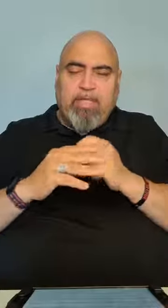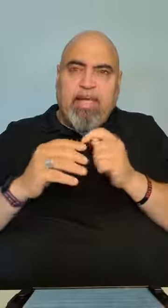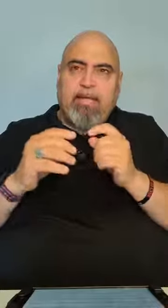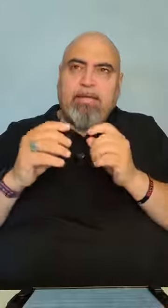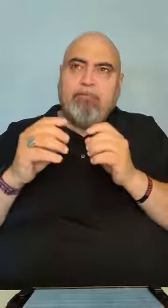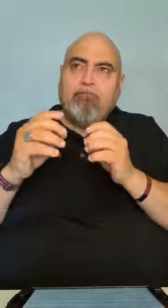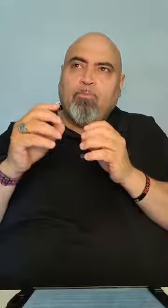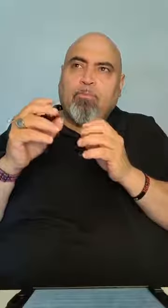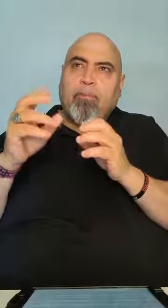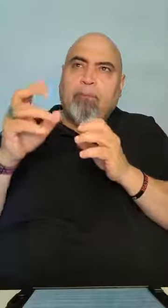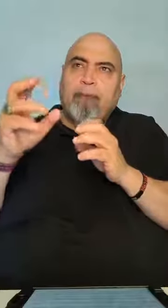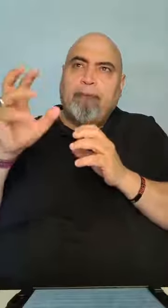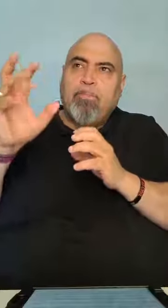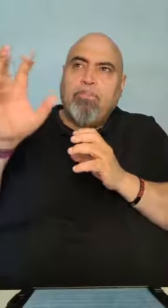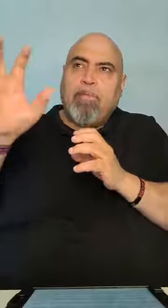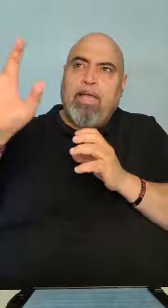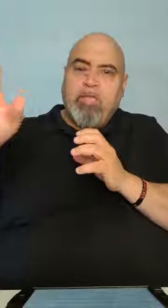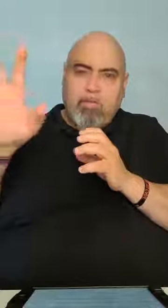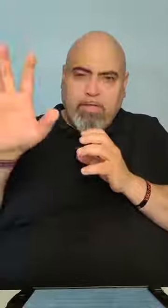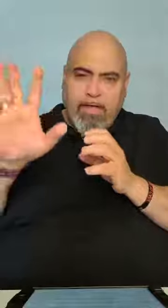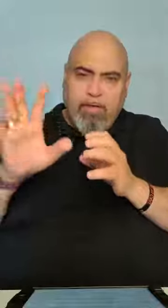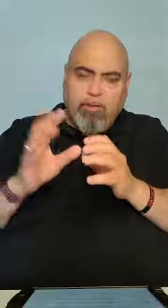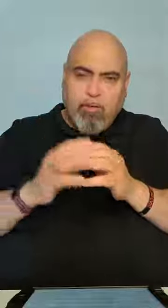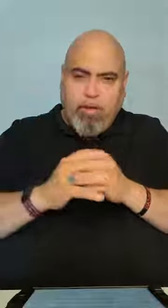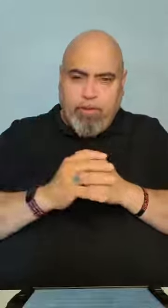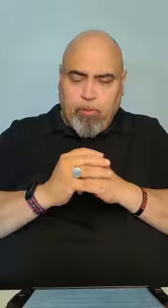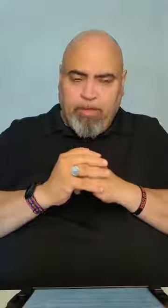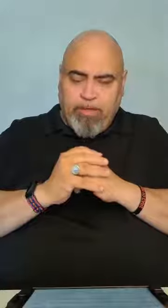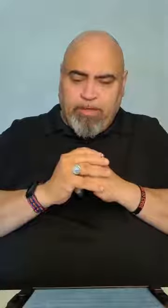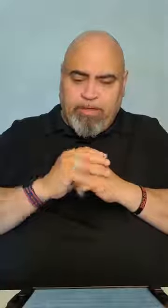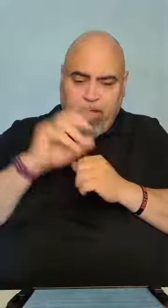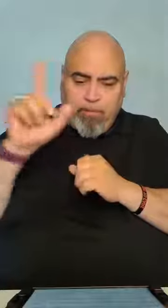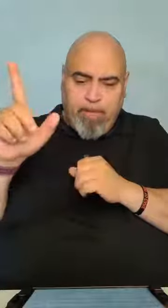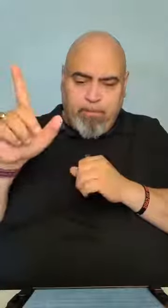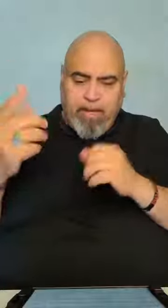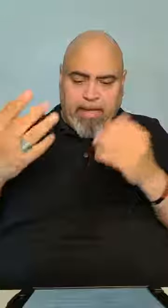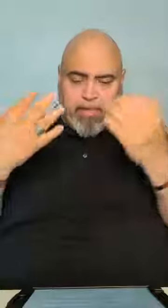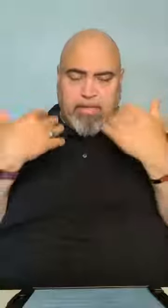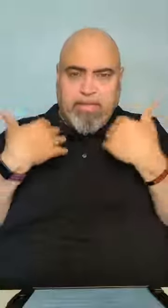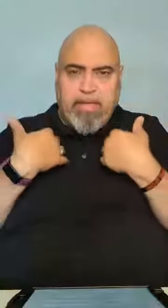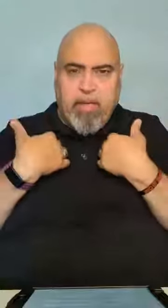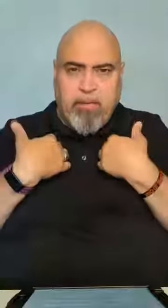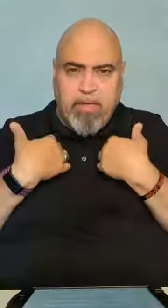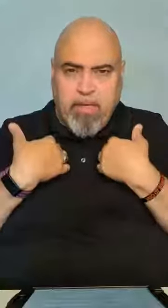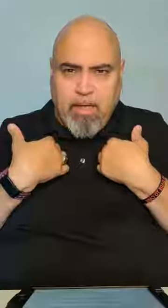instead and use it elsewhere, where it doesn't help them and it doesn't help